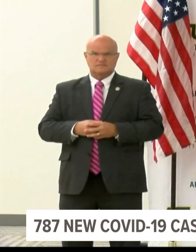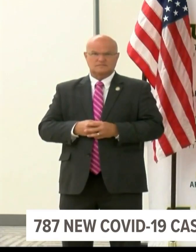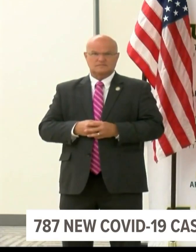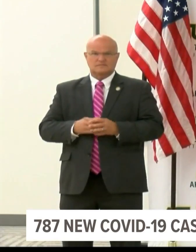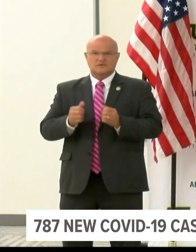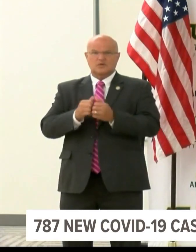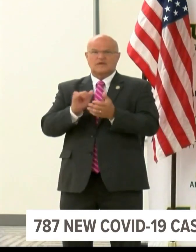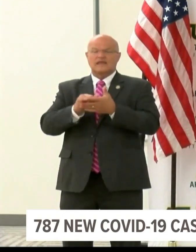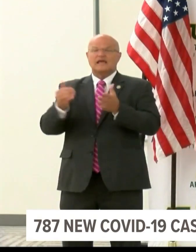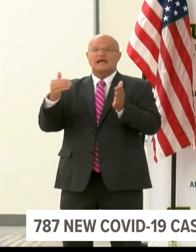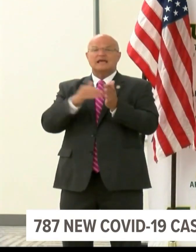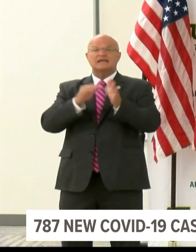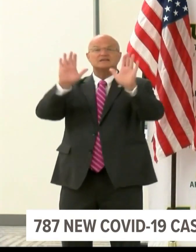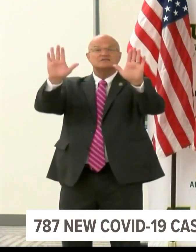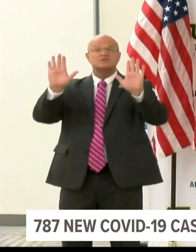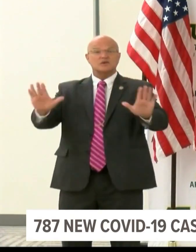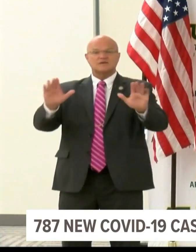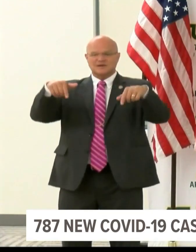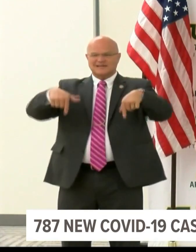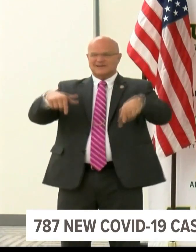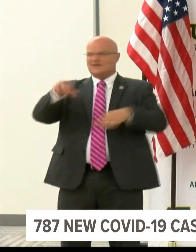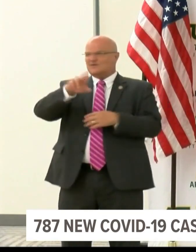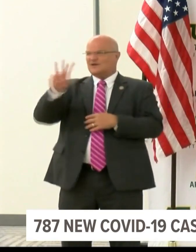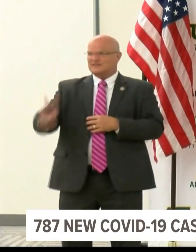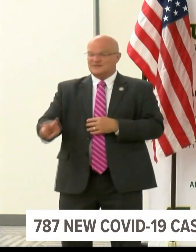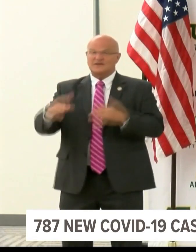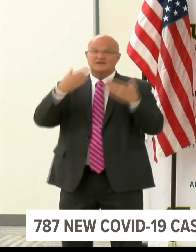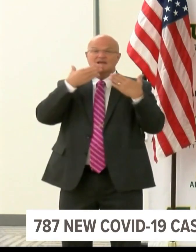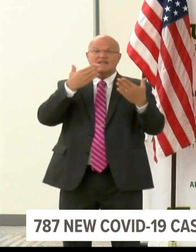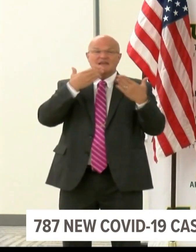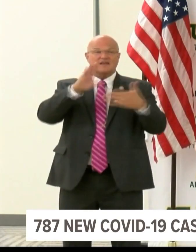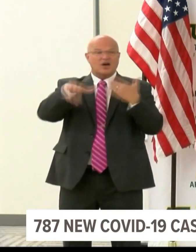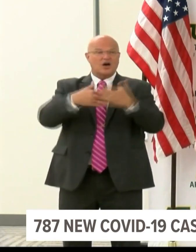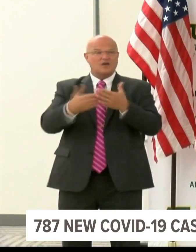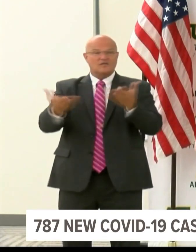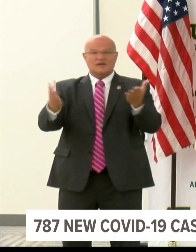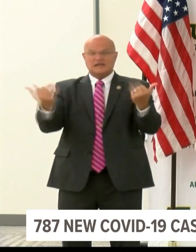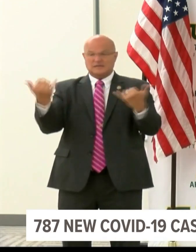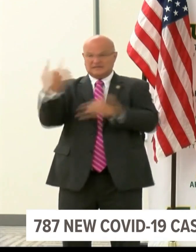With that, again, it's great to be in Russellville. Thank all of you for